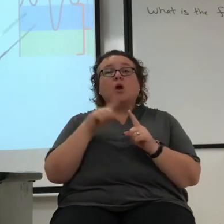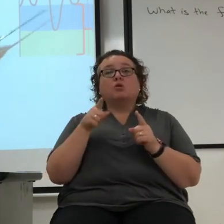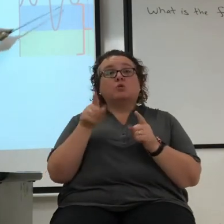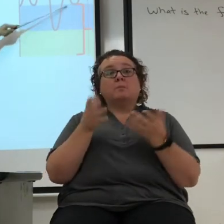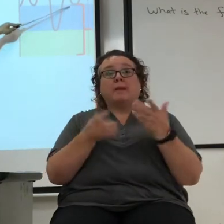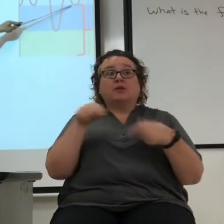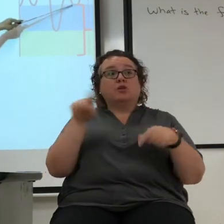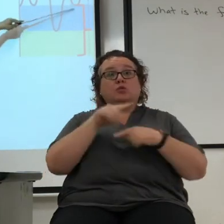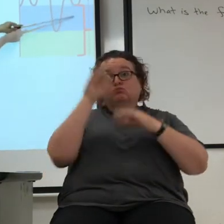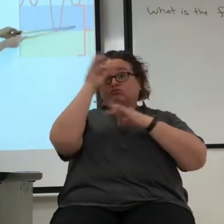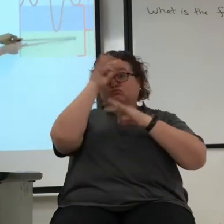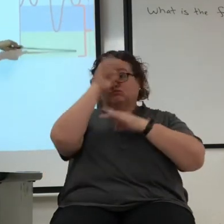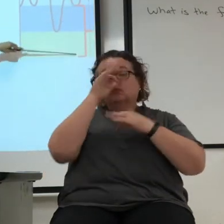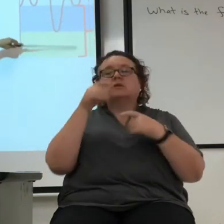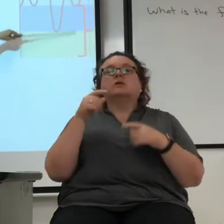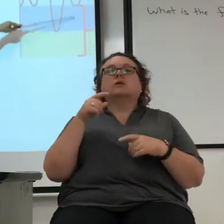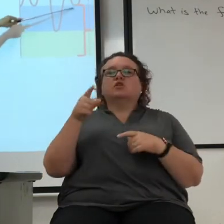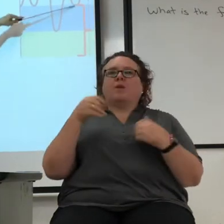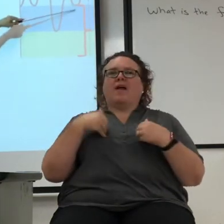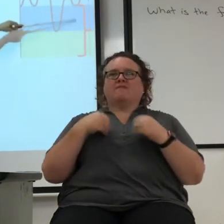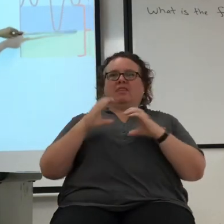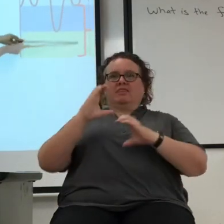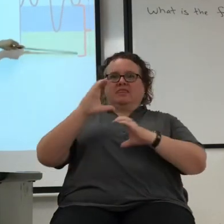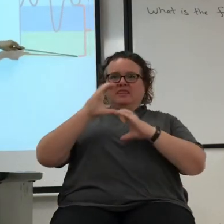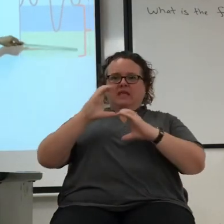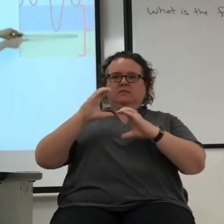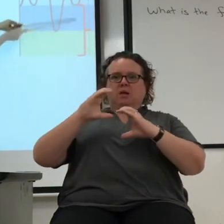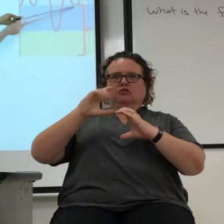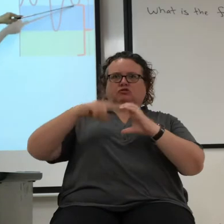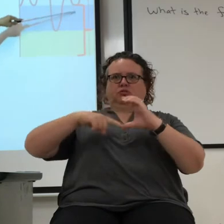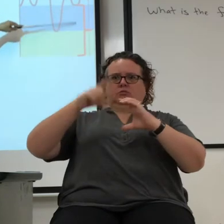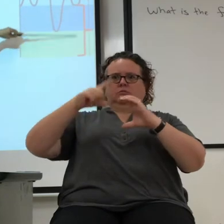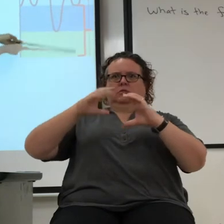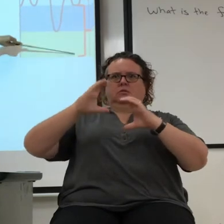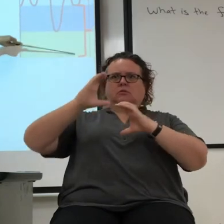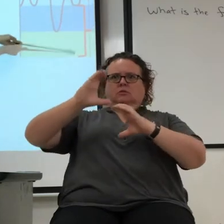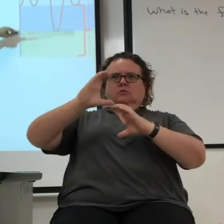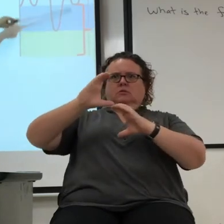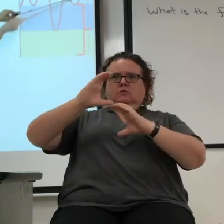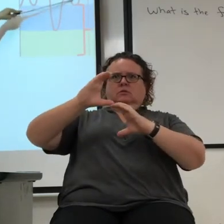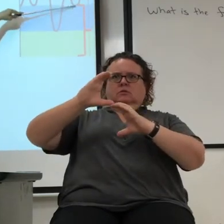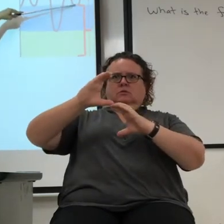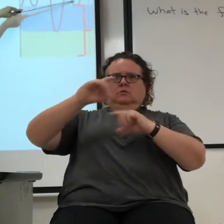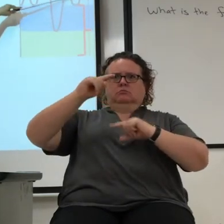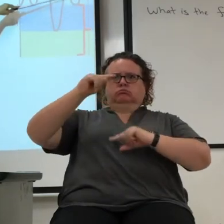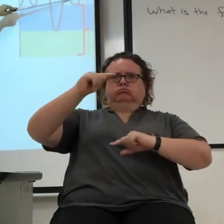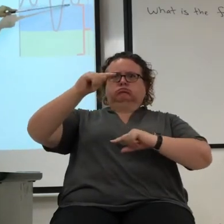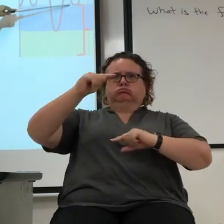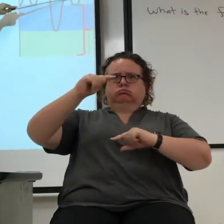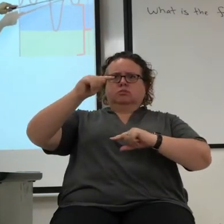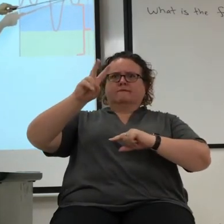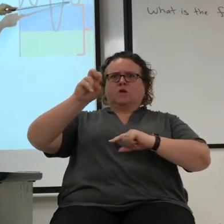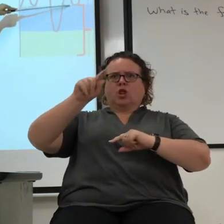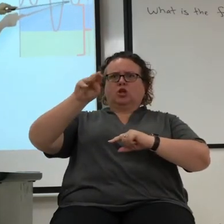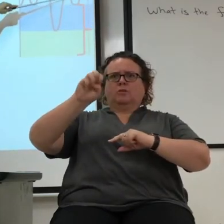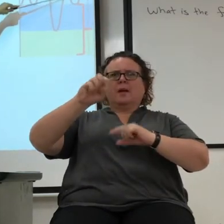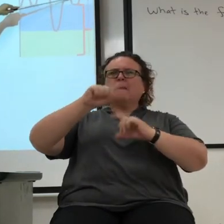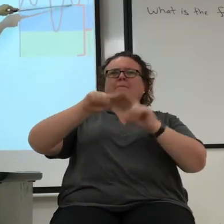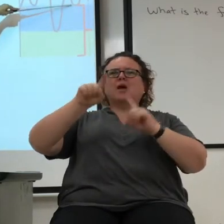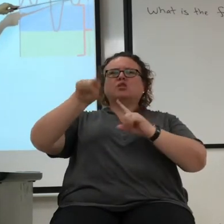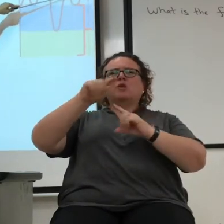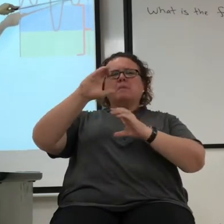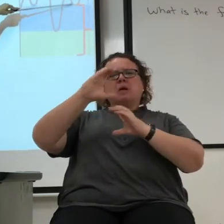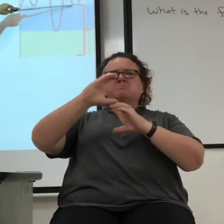know, the words out, you have this much volume in your lungs. You're just kind of sitting up here around